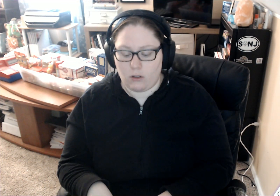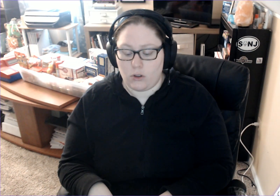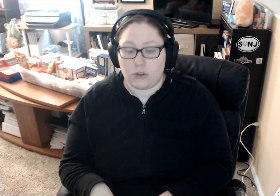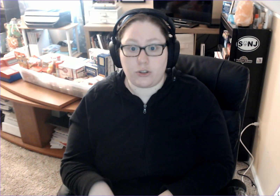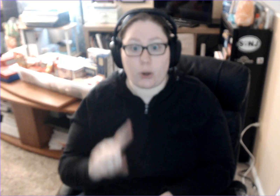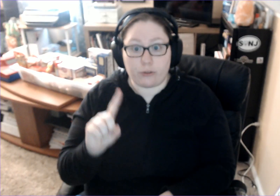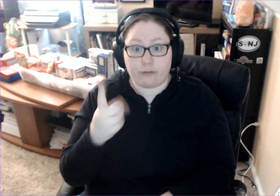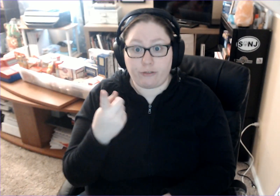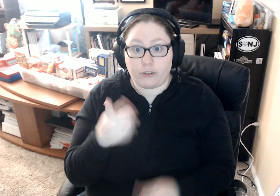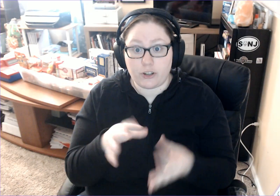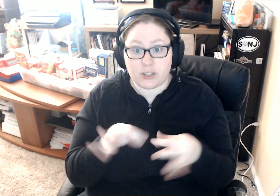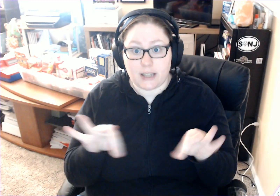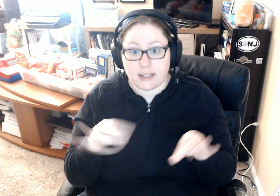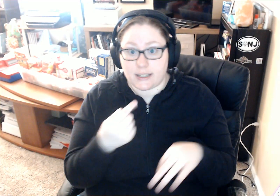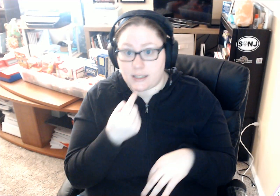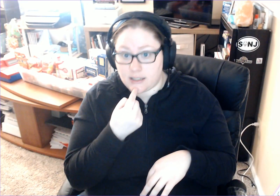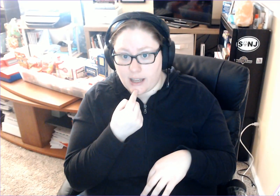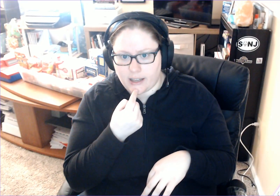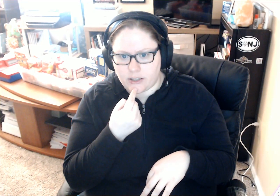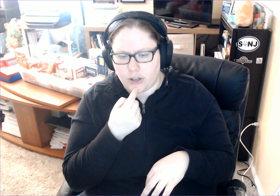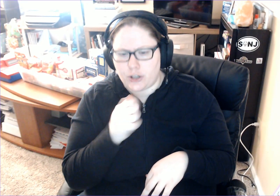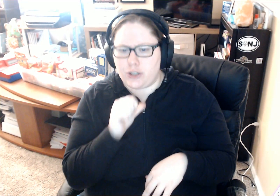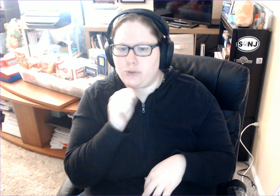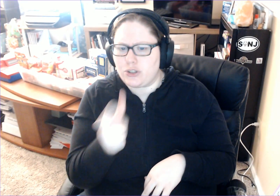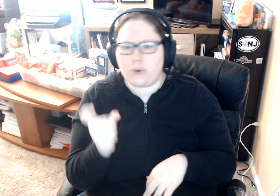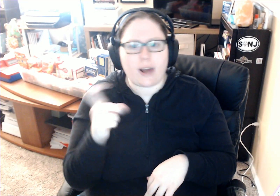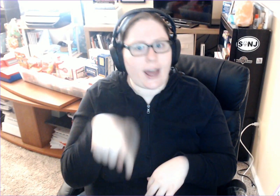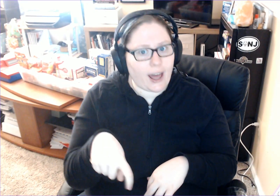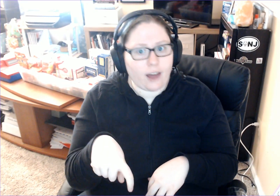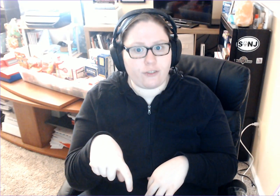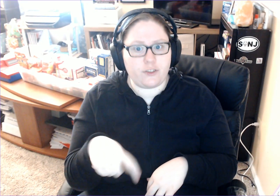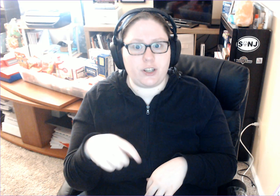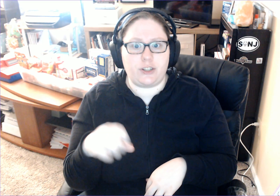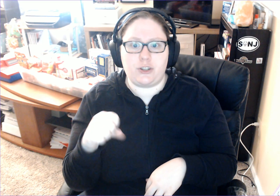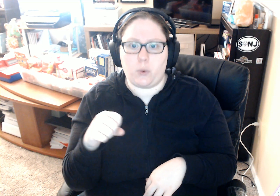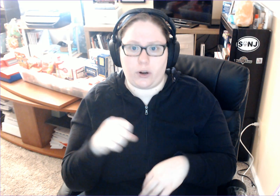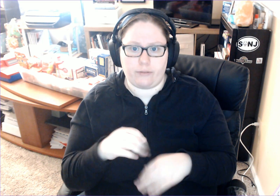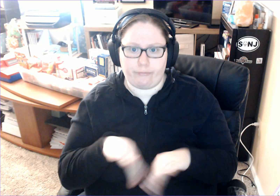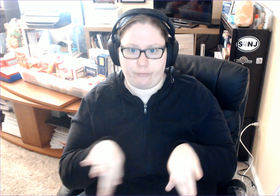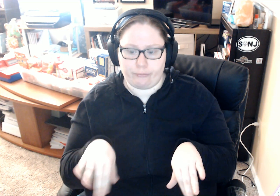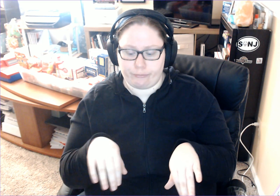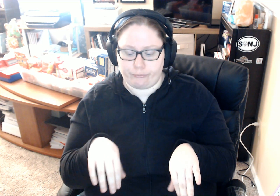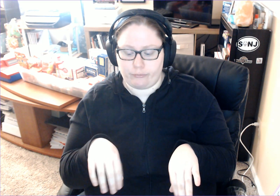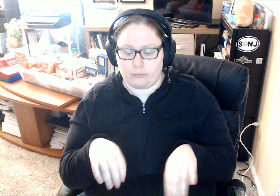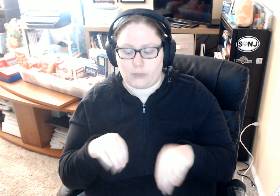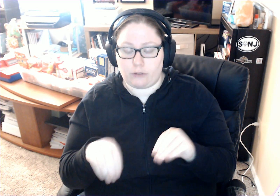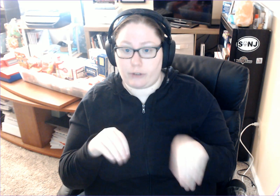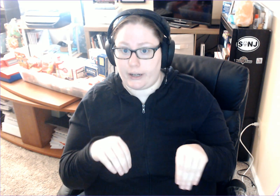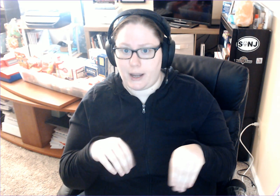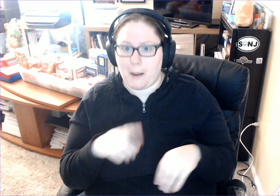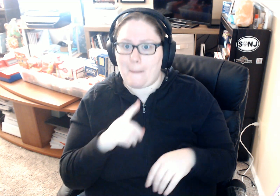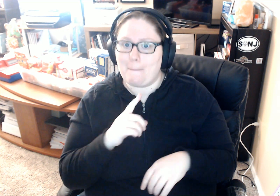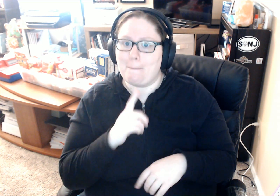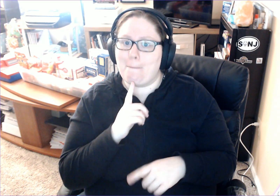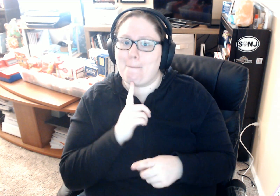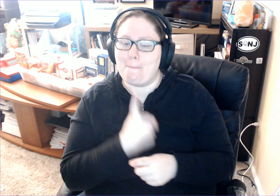So the first sentence says you don't have to sort, right?